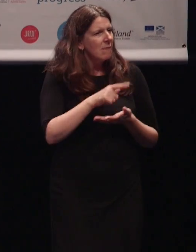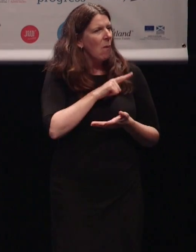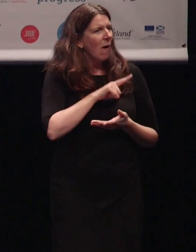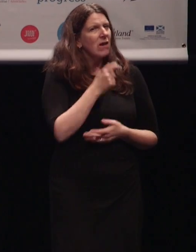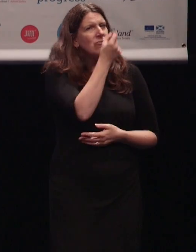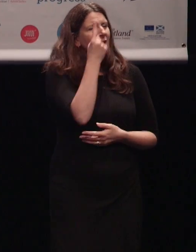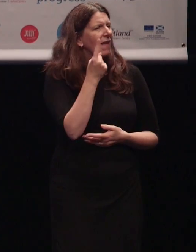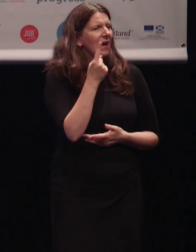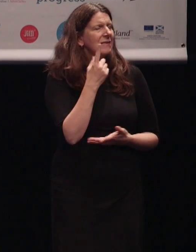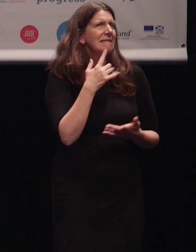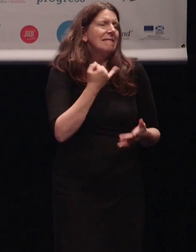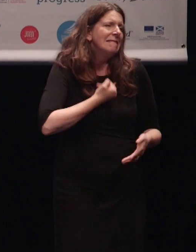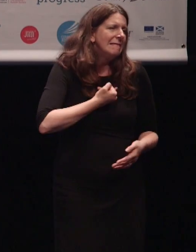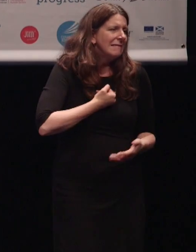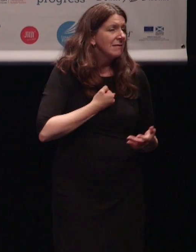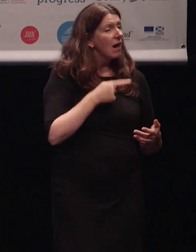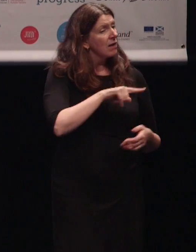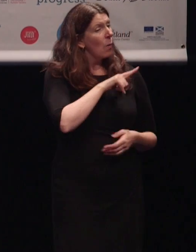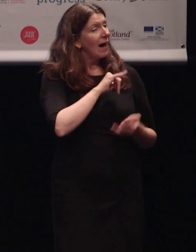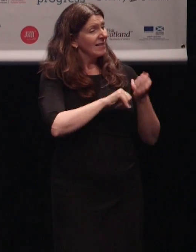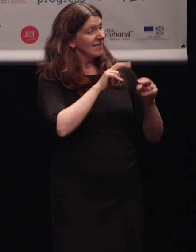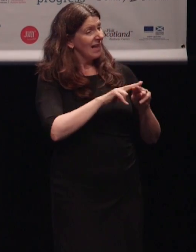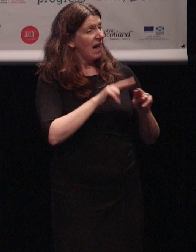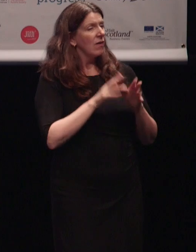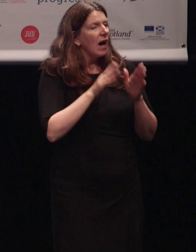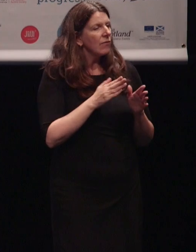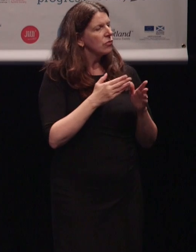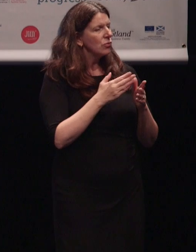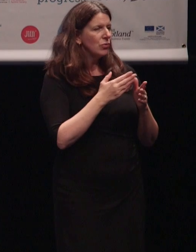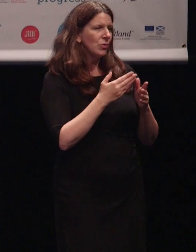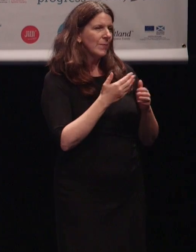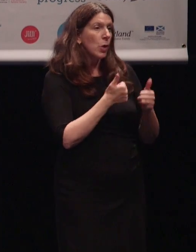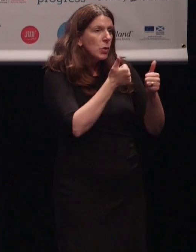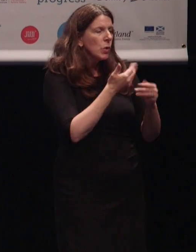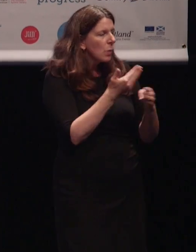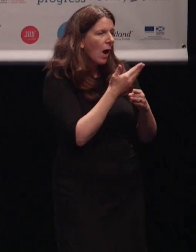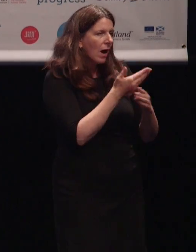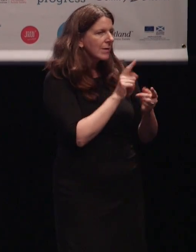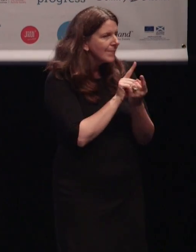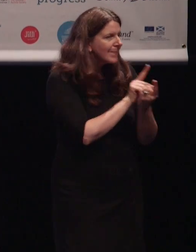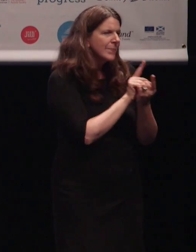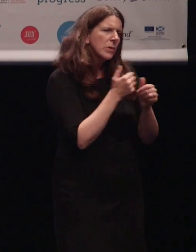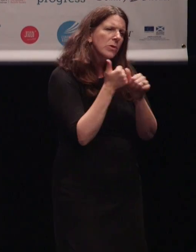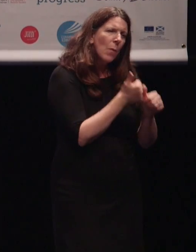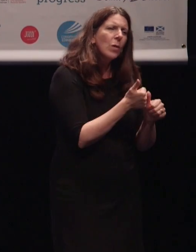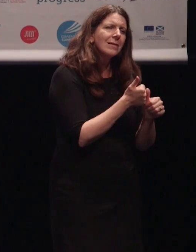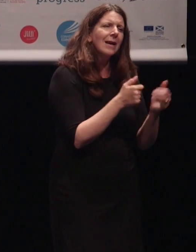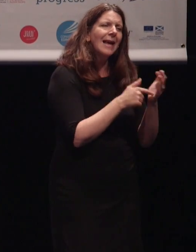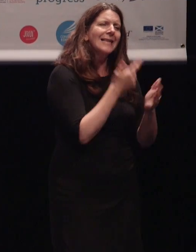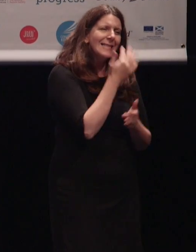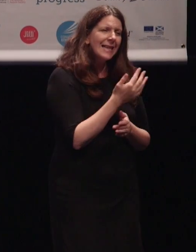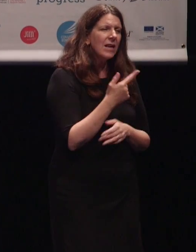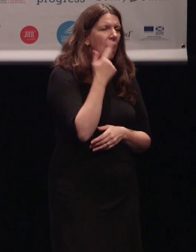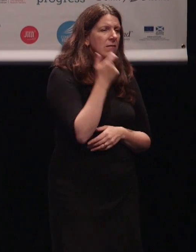staff I meet who work with teenagers or young adults with autism, they say to me that they tend